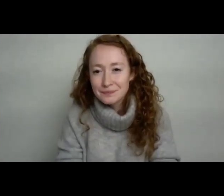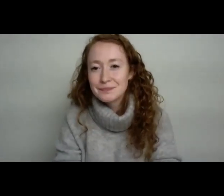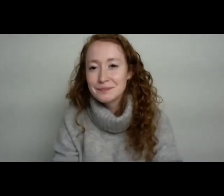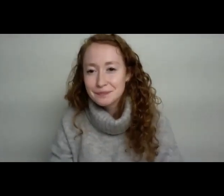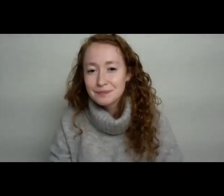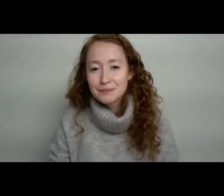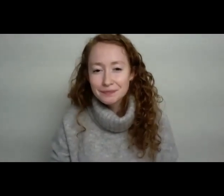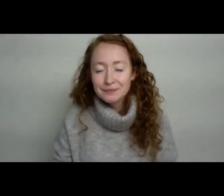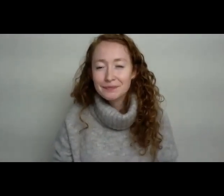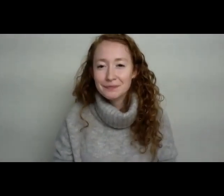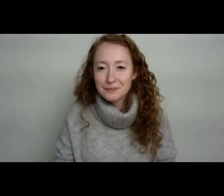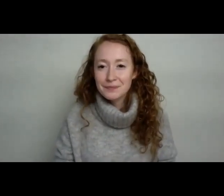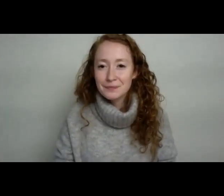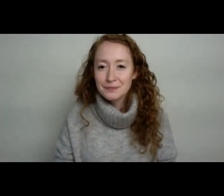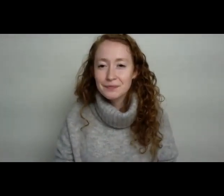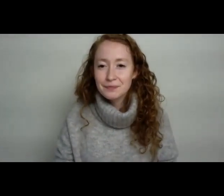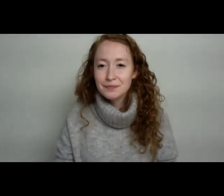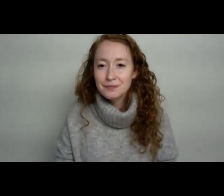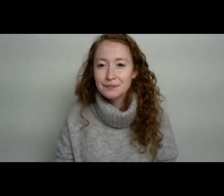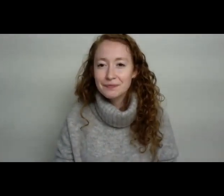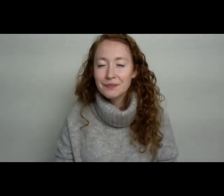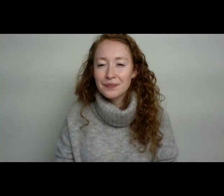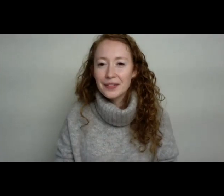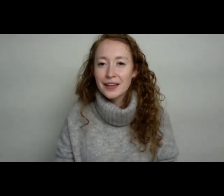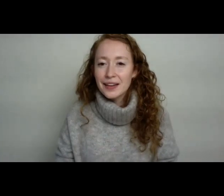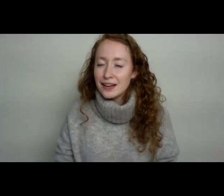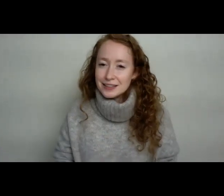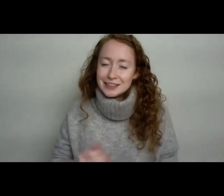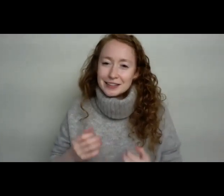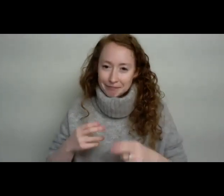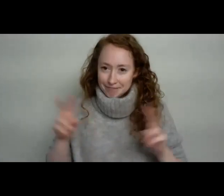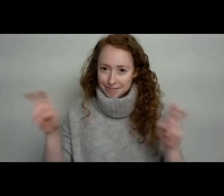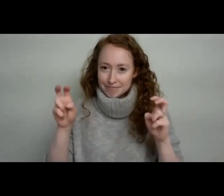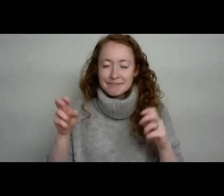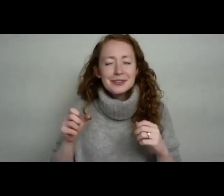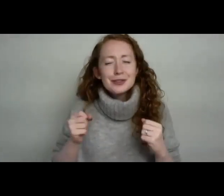Shihab Nye. So much happiness.